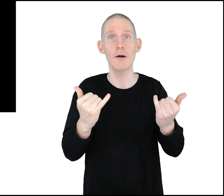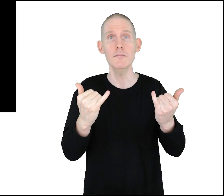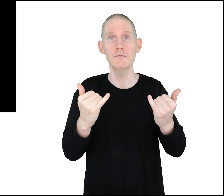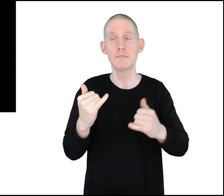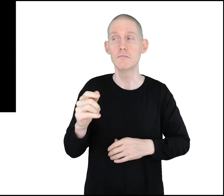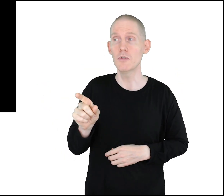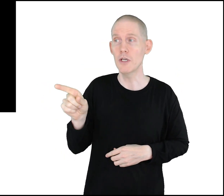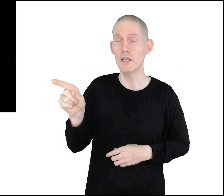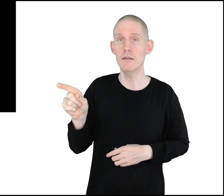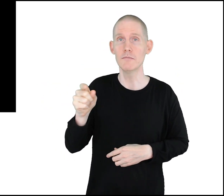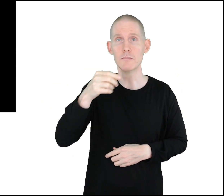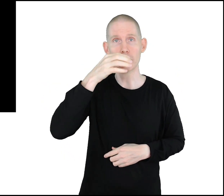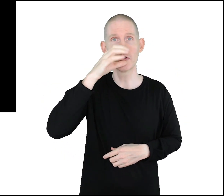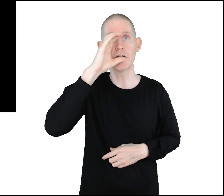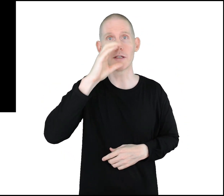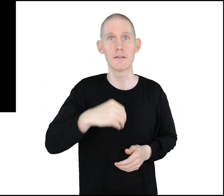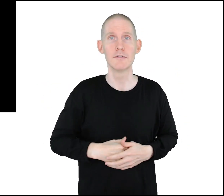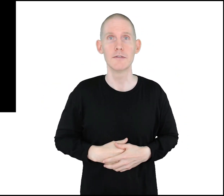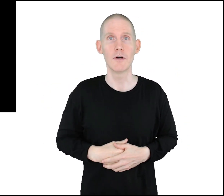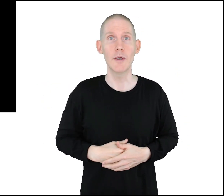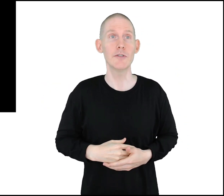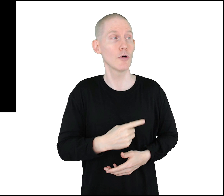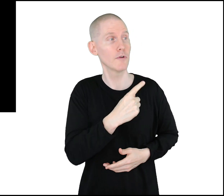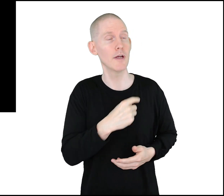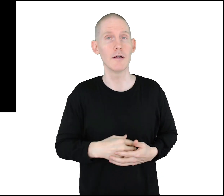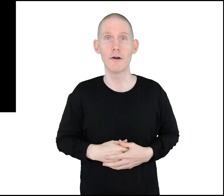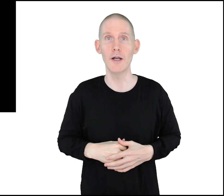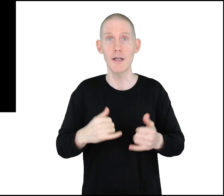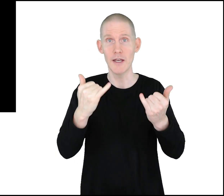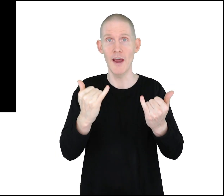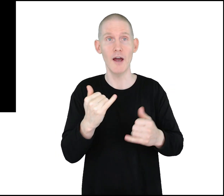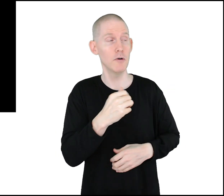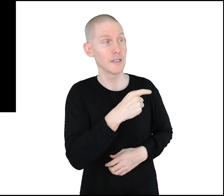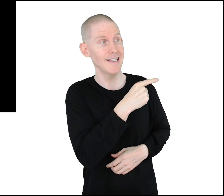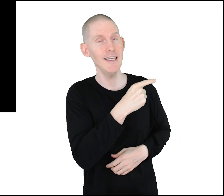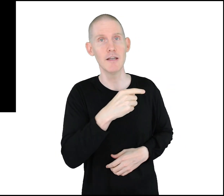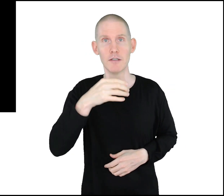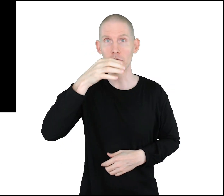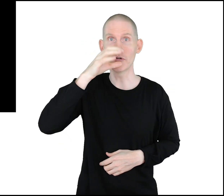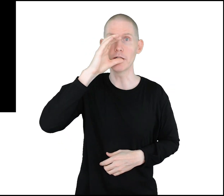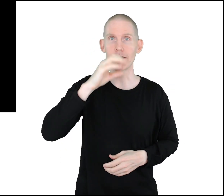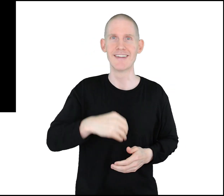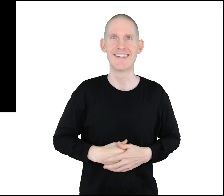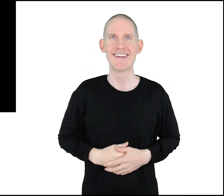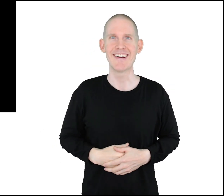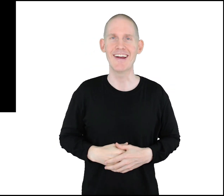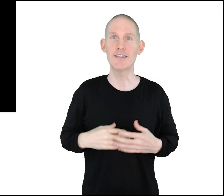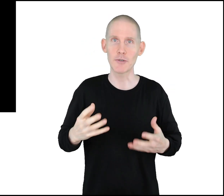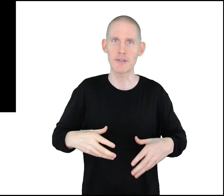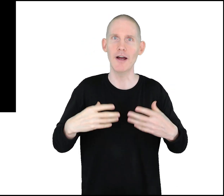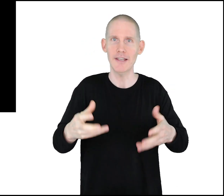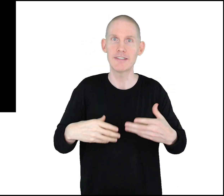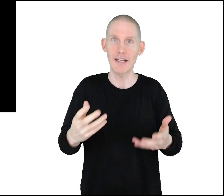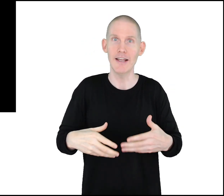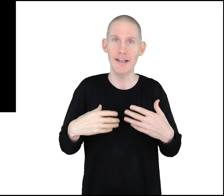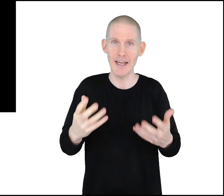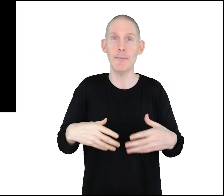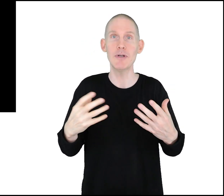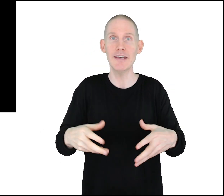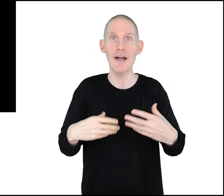Now he drink. Maybe he's over there, all right? Now he drink, all right? So it's happening now,